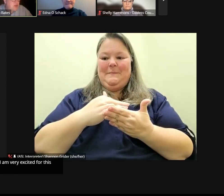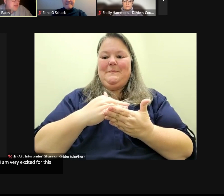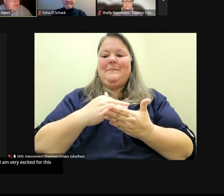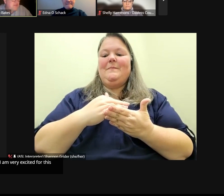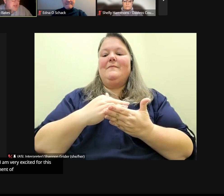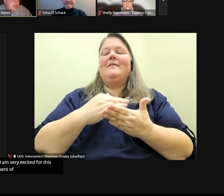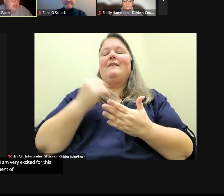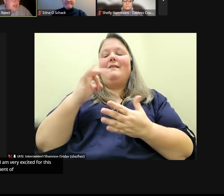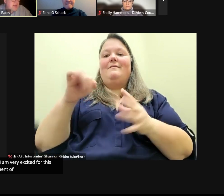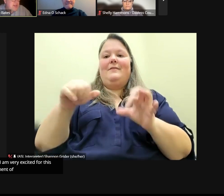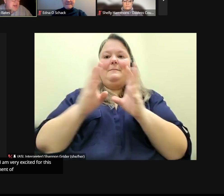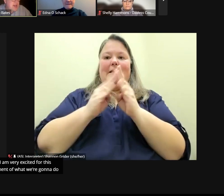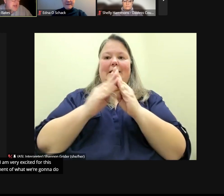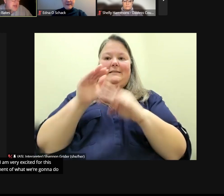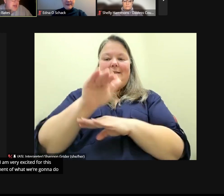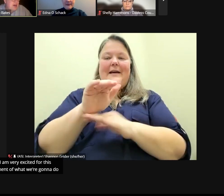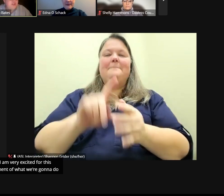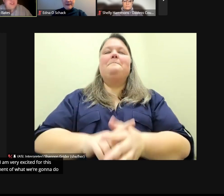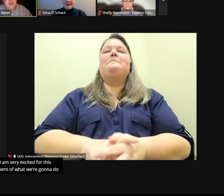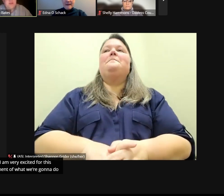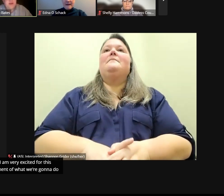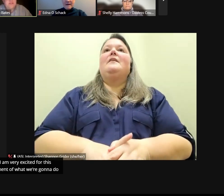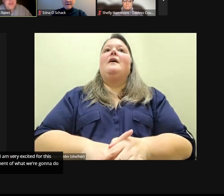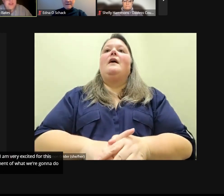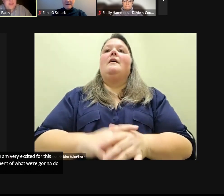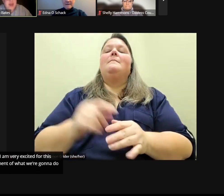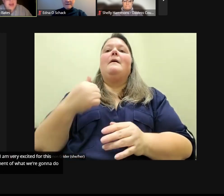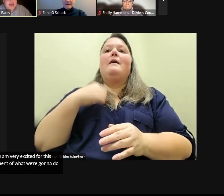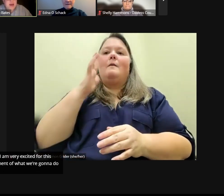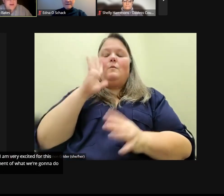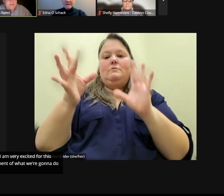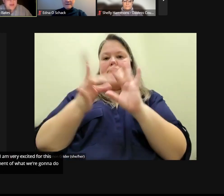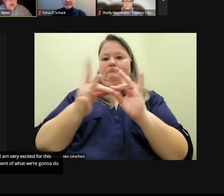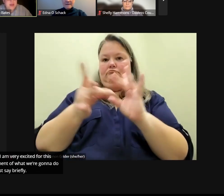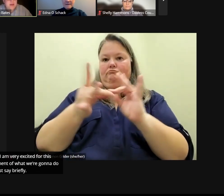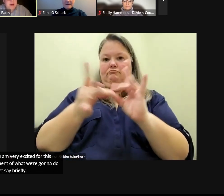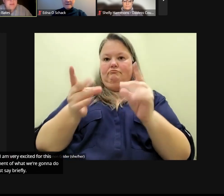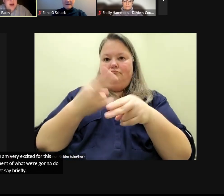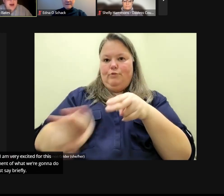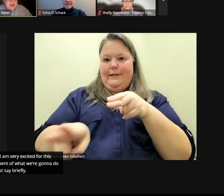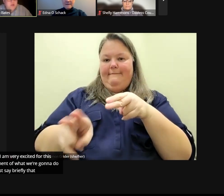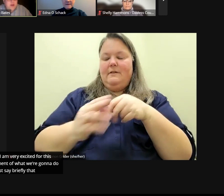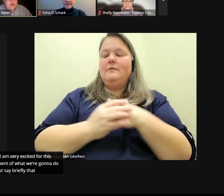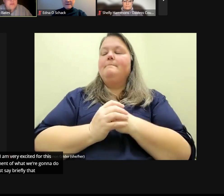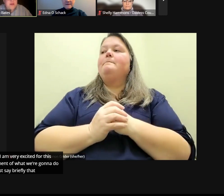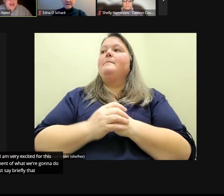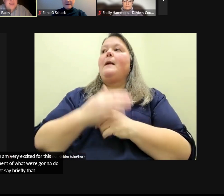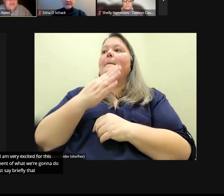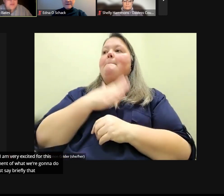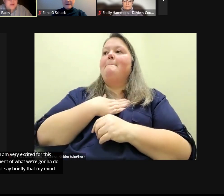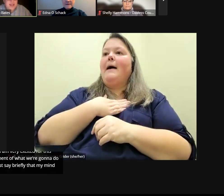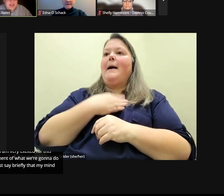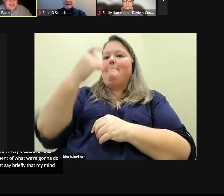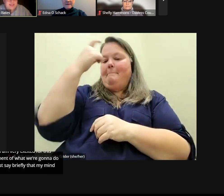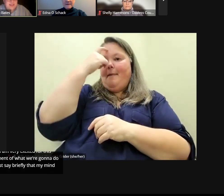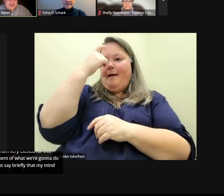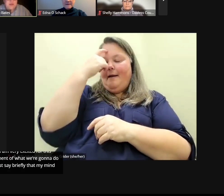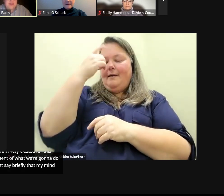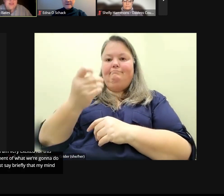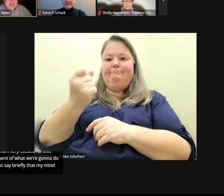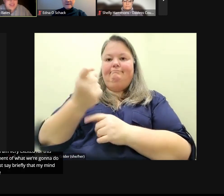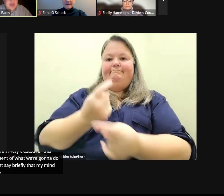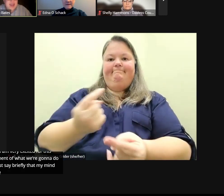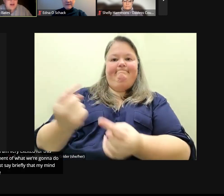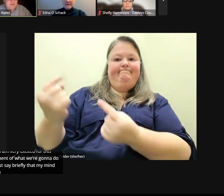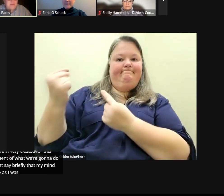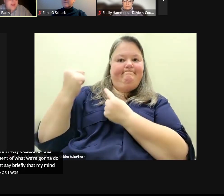do this evening. And I'll just say briefly that my mind went back to this place as I was